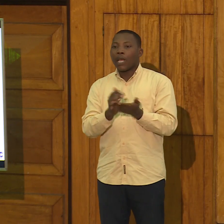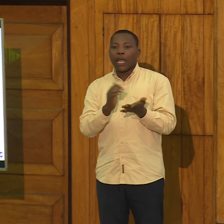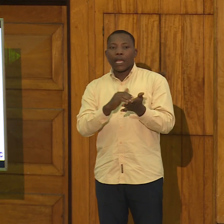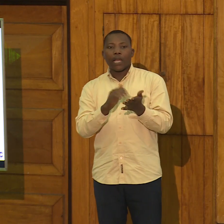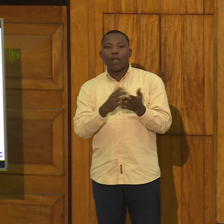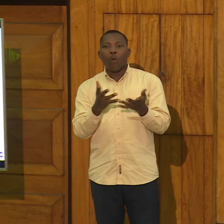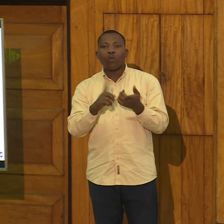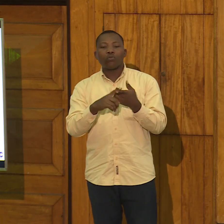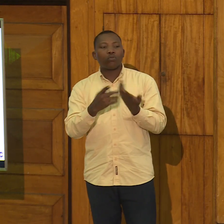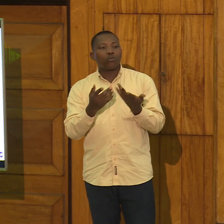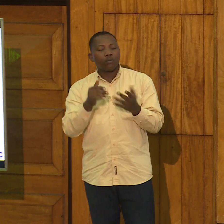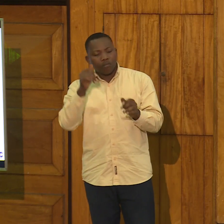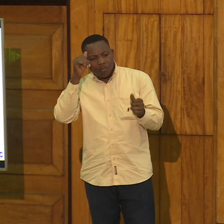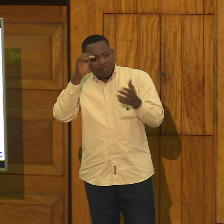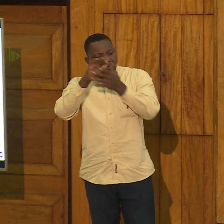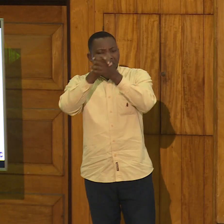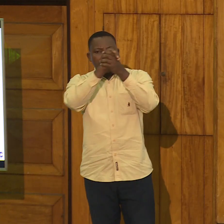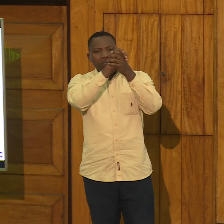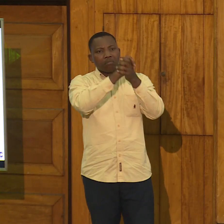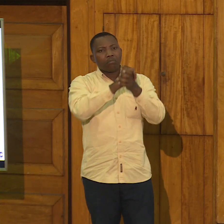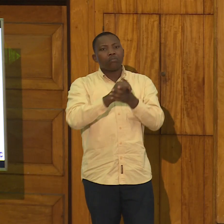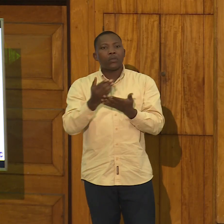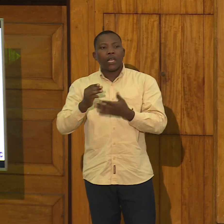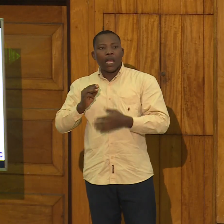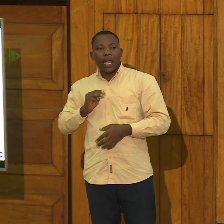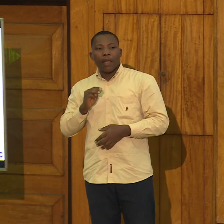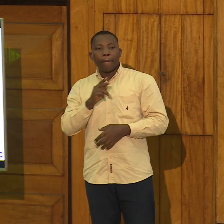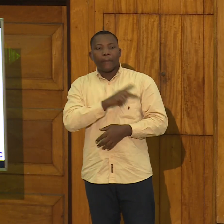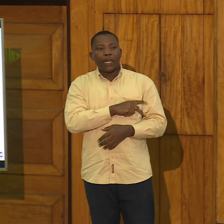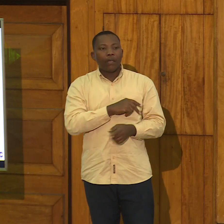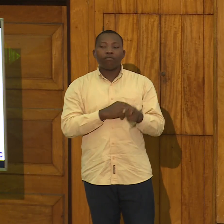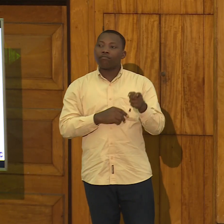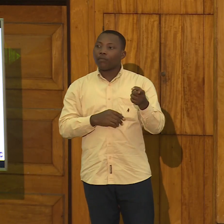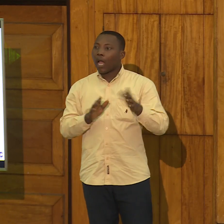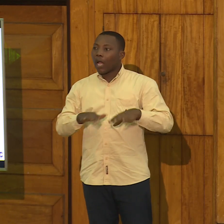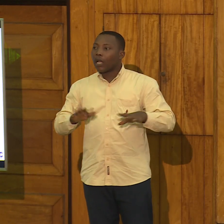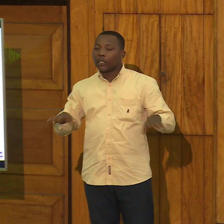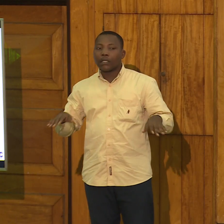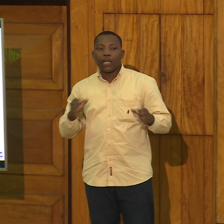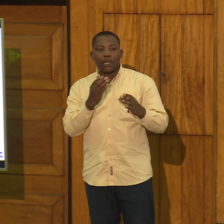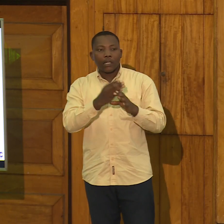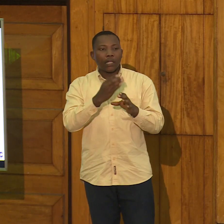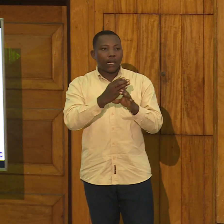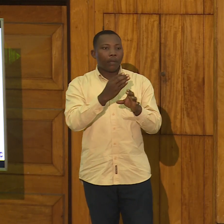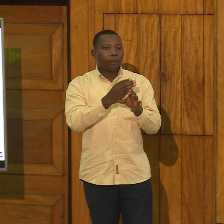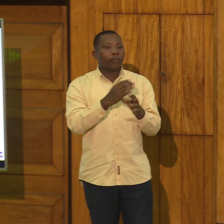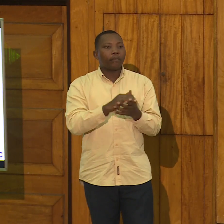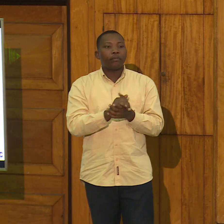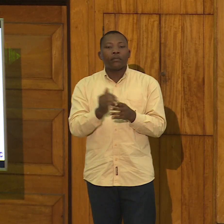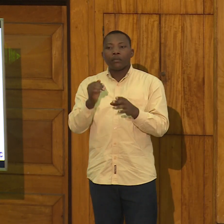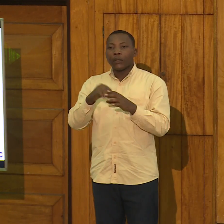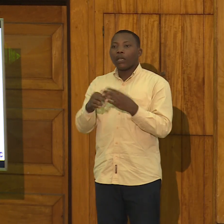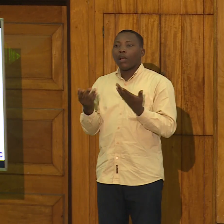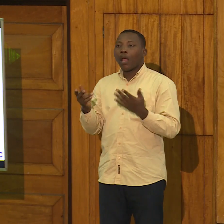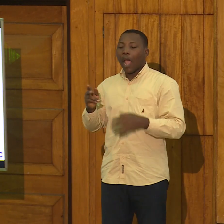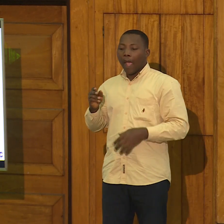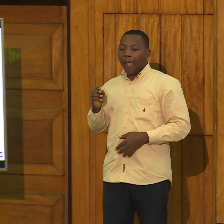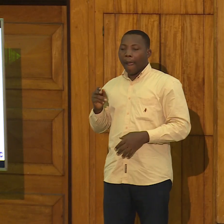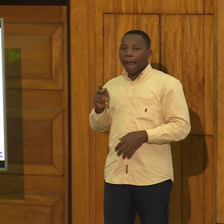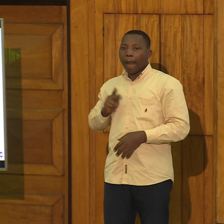Honorable Bajila, chairperson Health and Child Care Portfolio in our parliament in